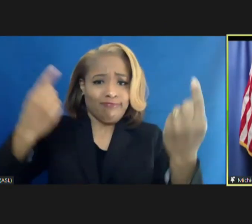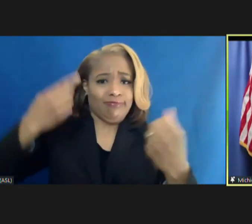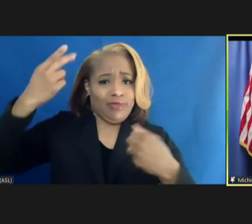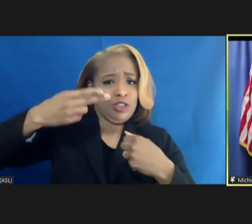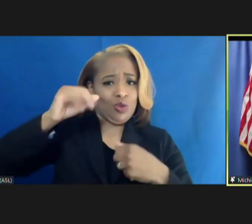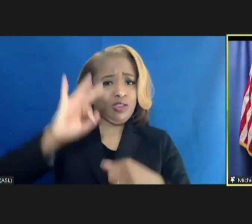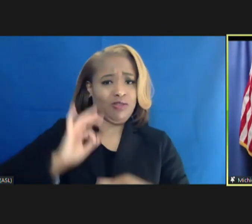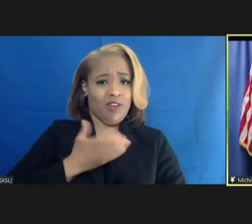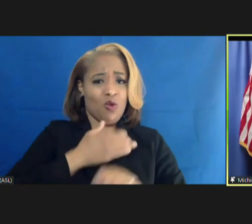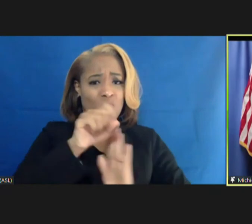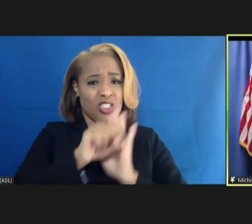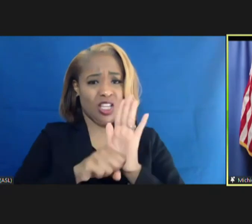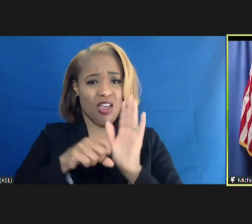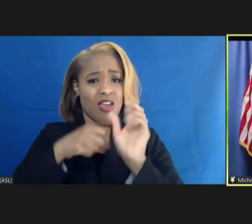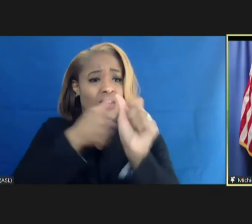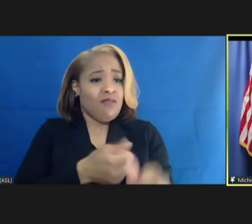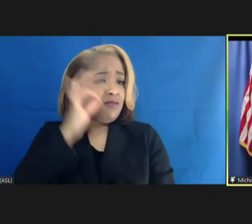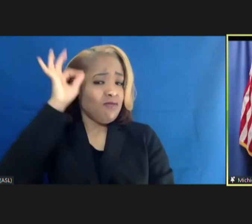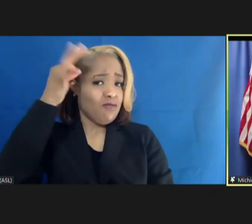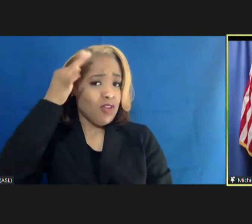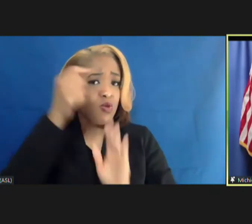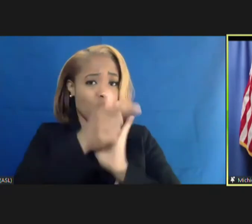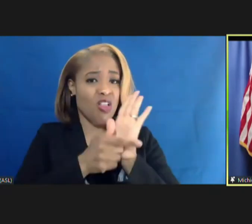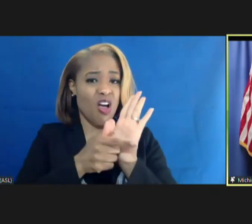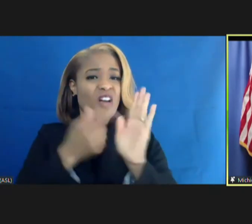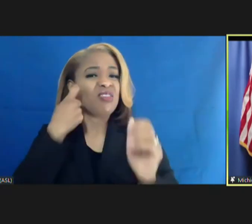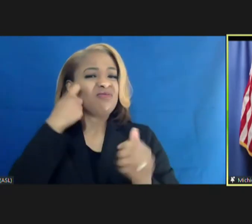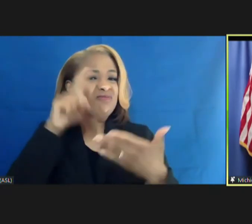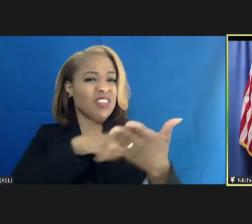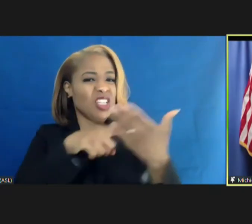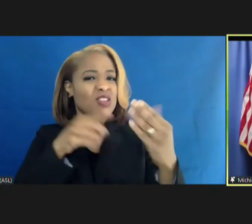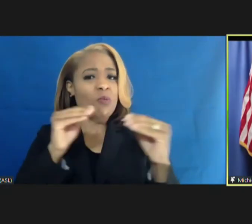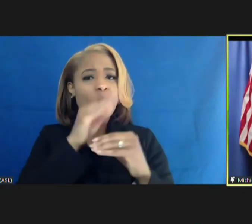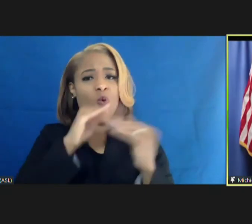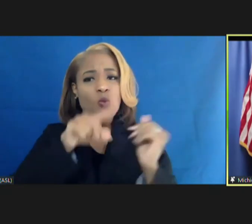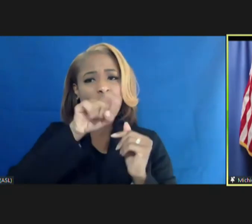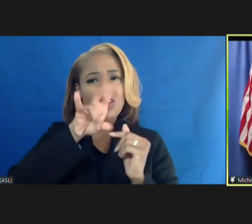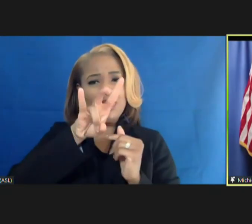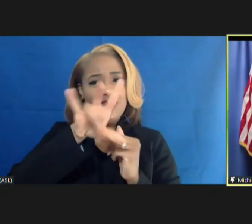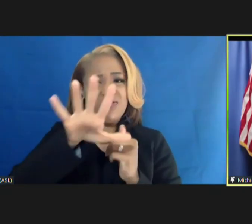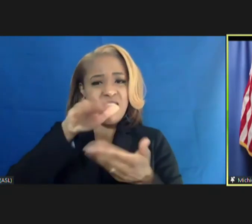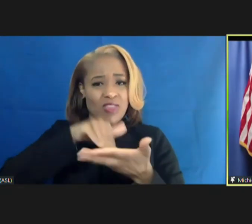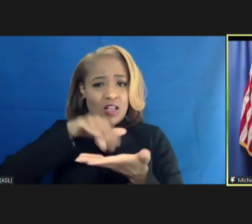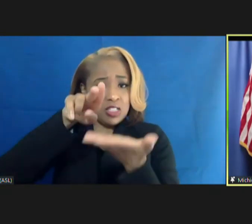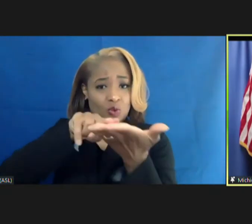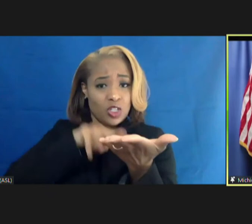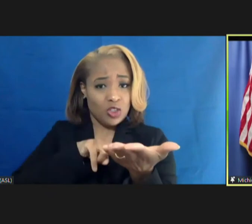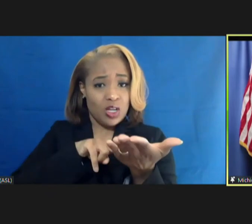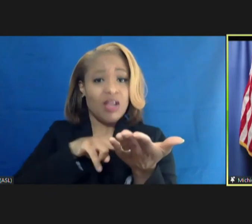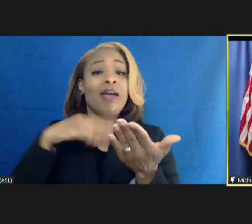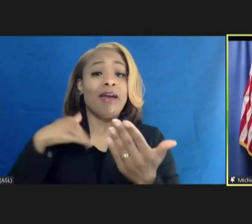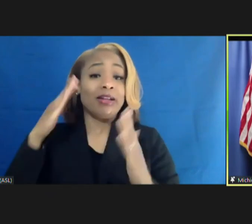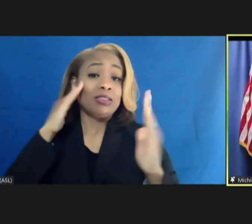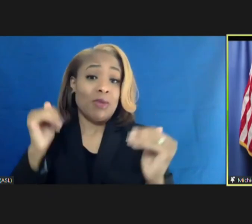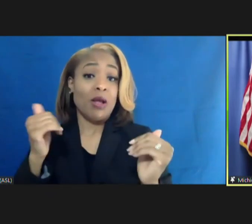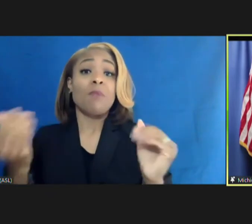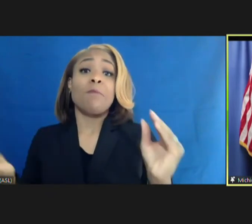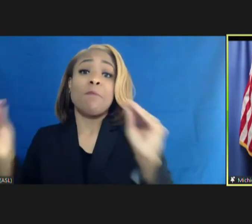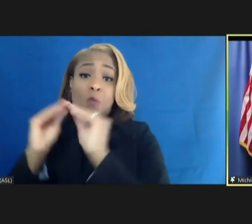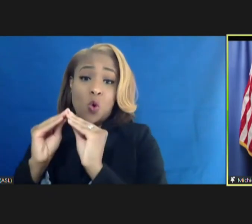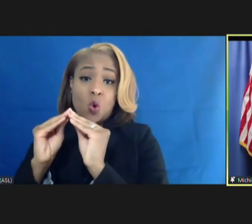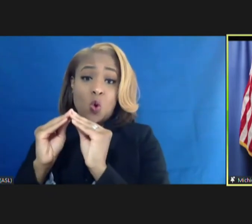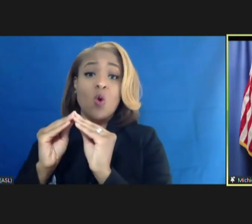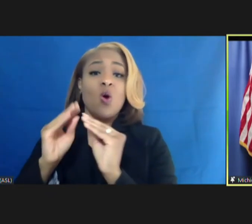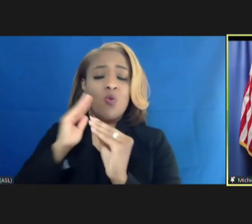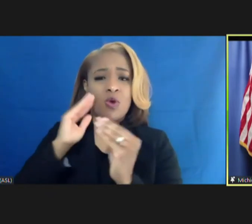Following federal law, we recently canceled more than 175,000 registrations, and we expect to place many thousands more on the